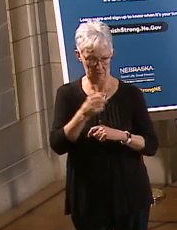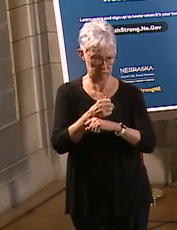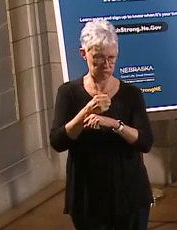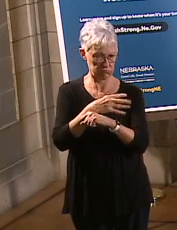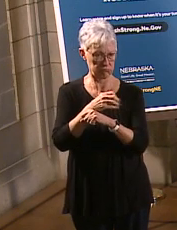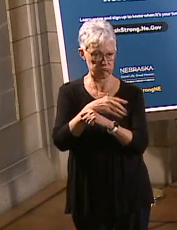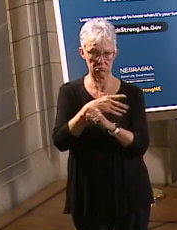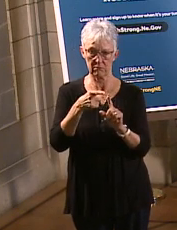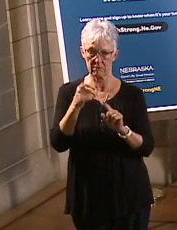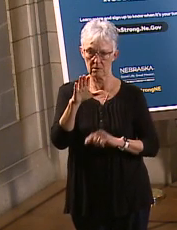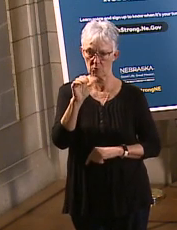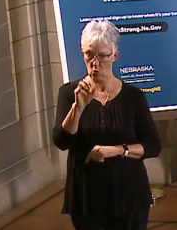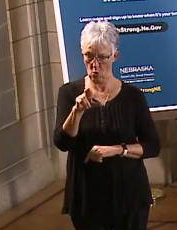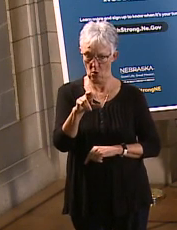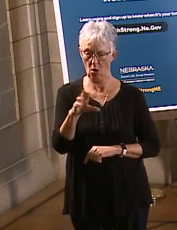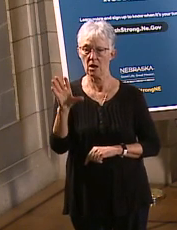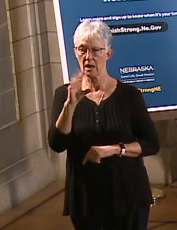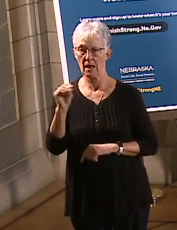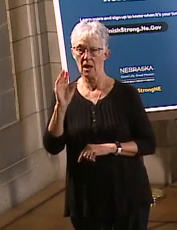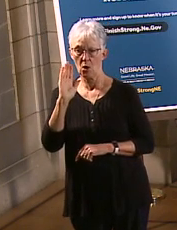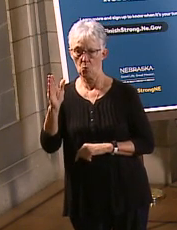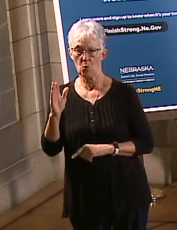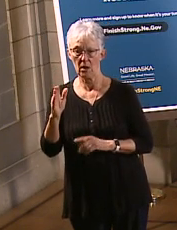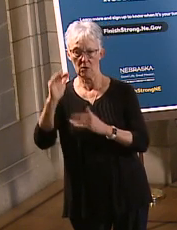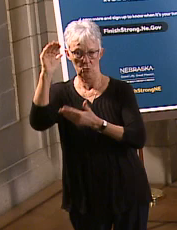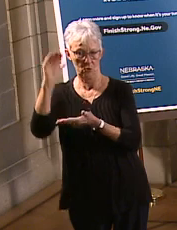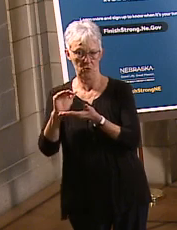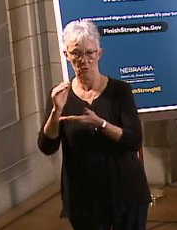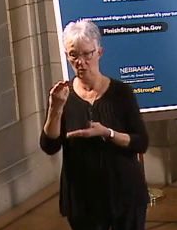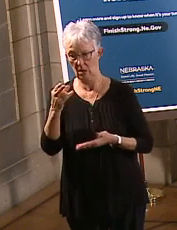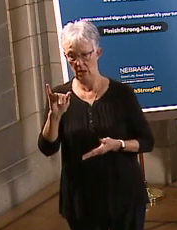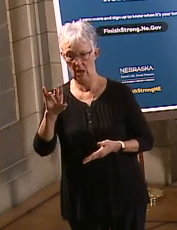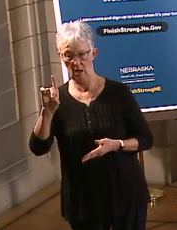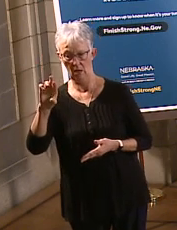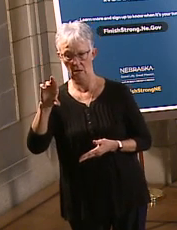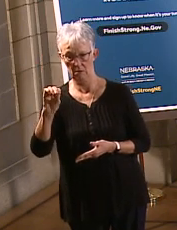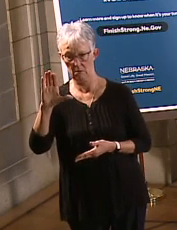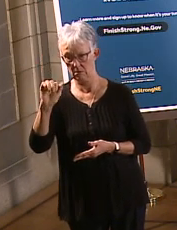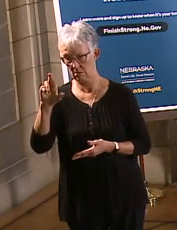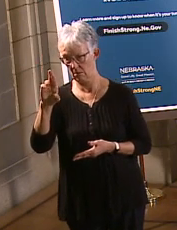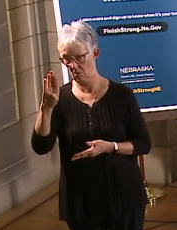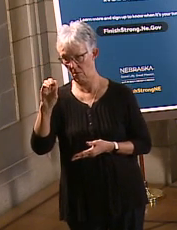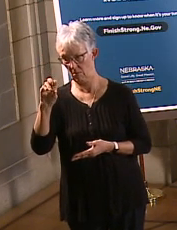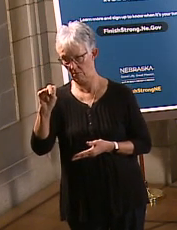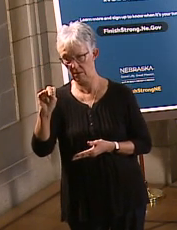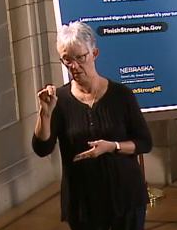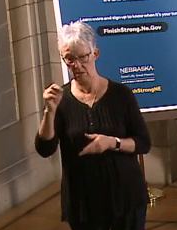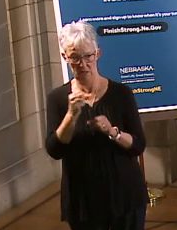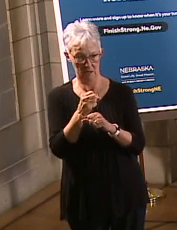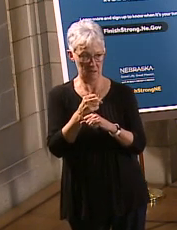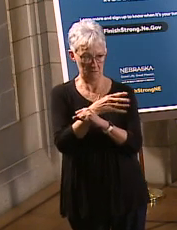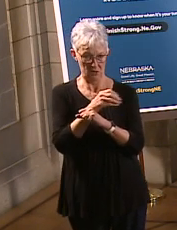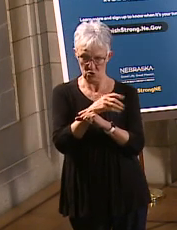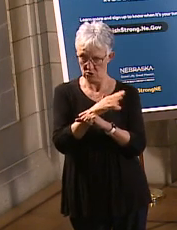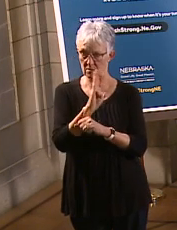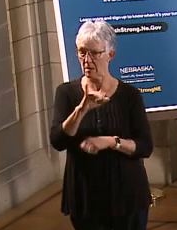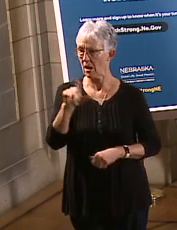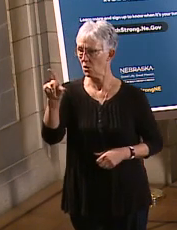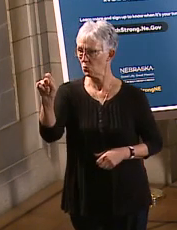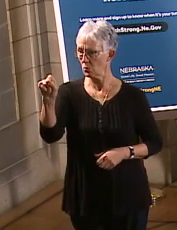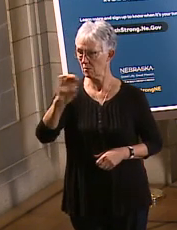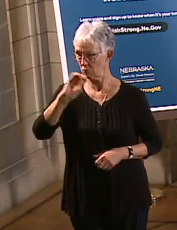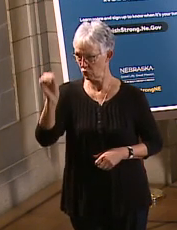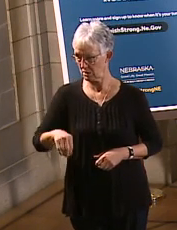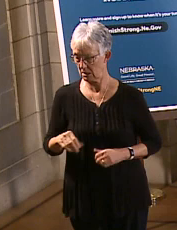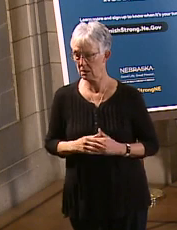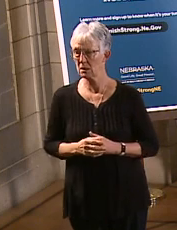reduce the NOx and the hydrocarbon emissions by over 20%. So higher blends of ethanol help clean up the environment. So again, this